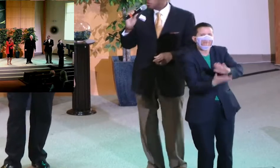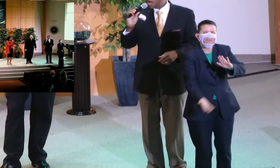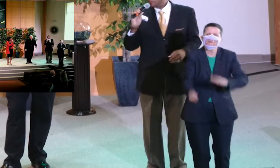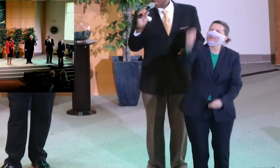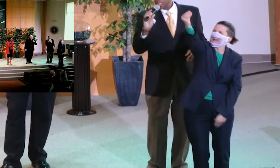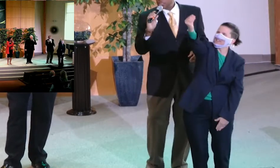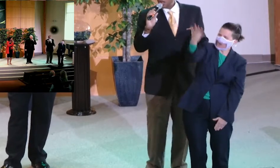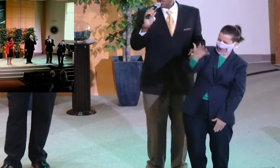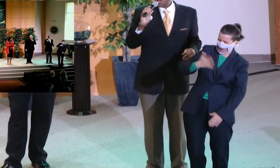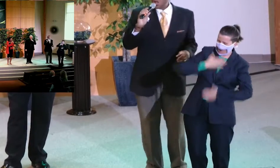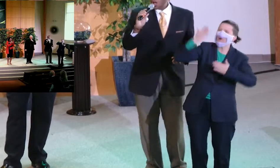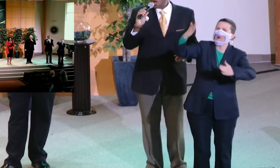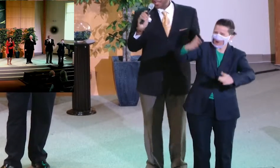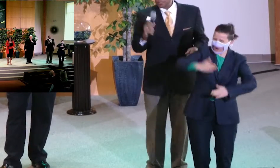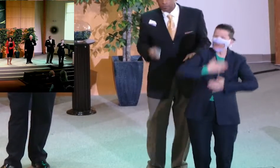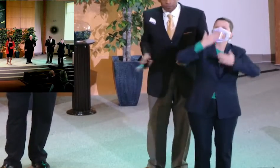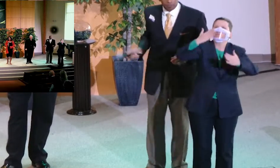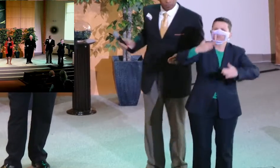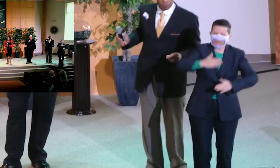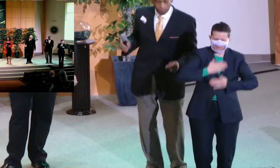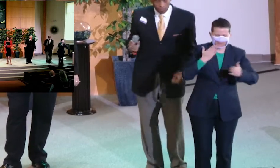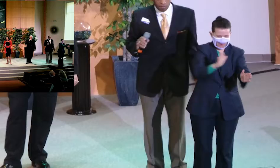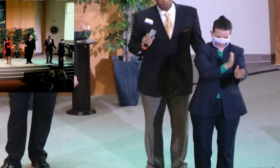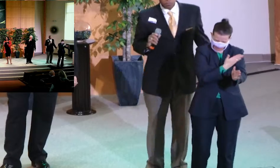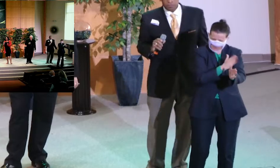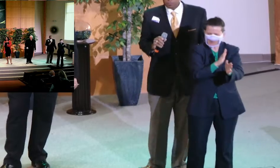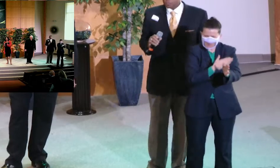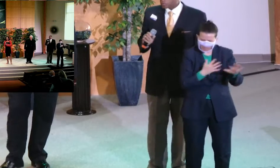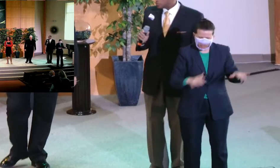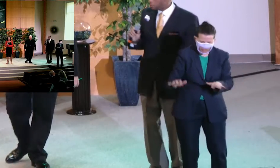you are my joy.